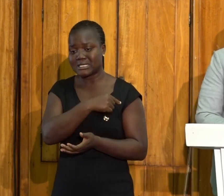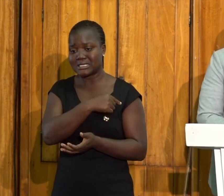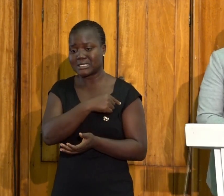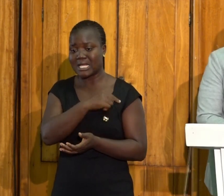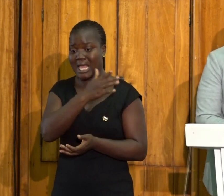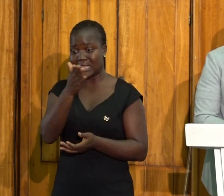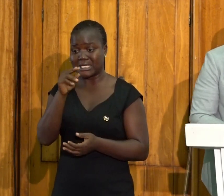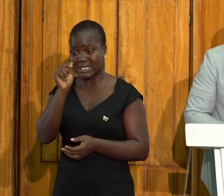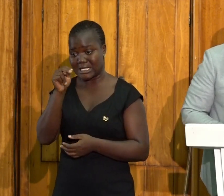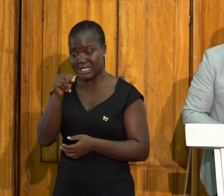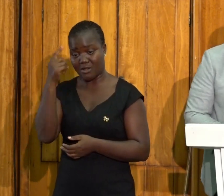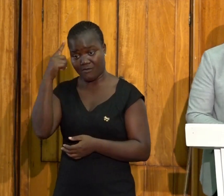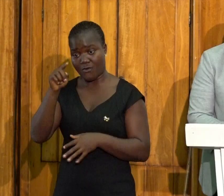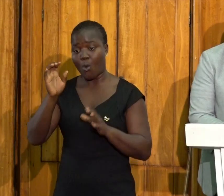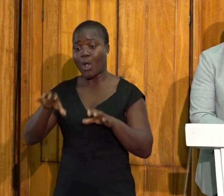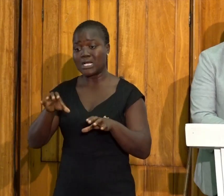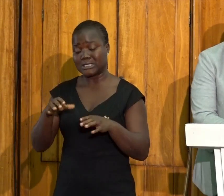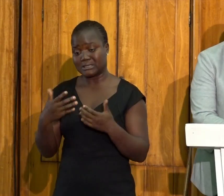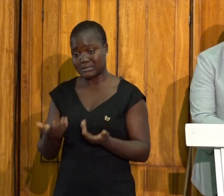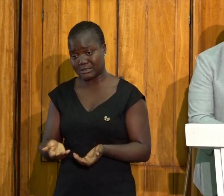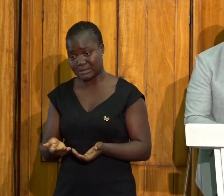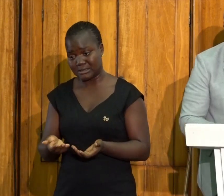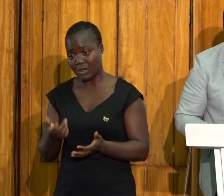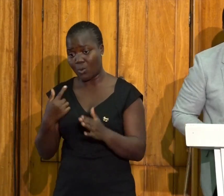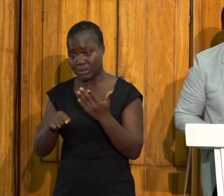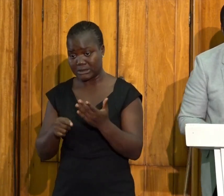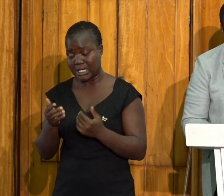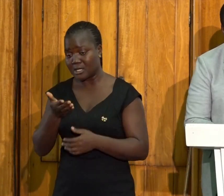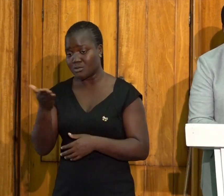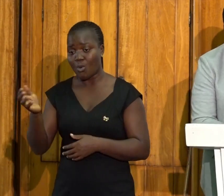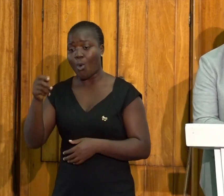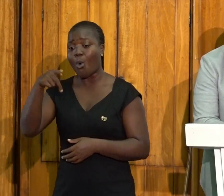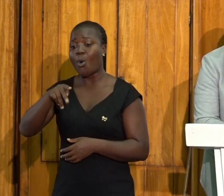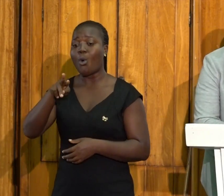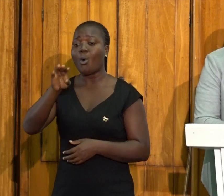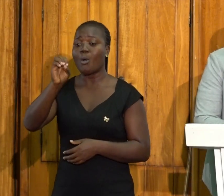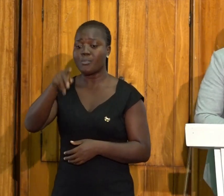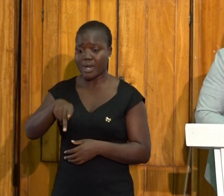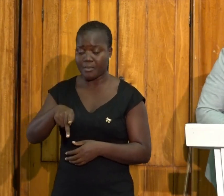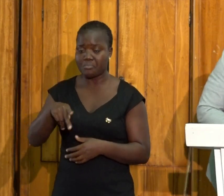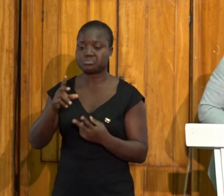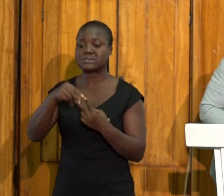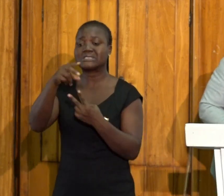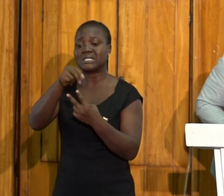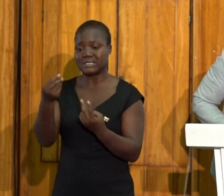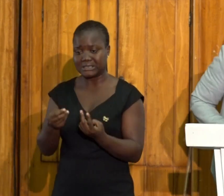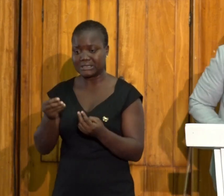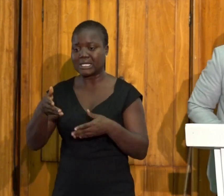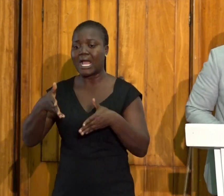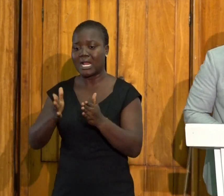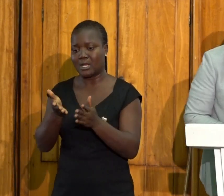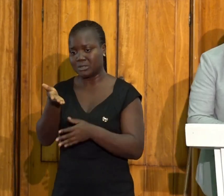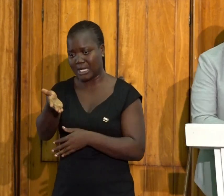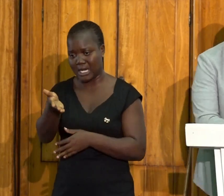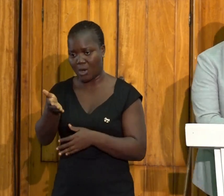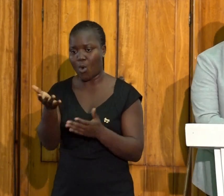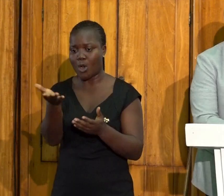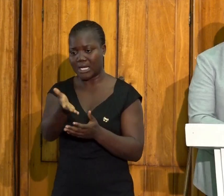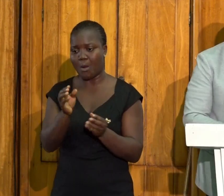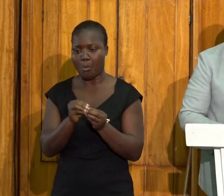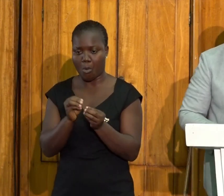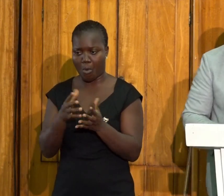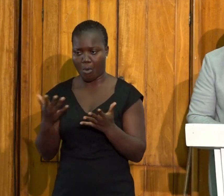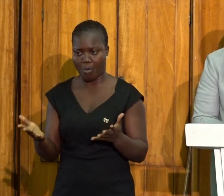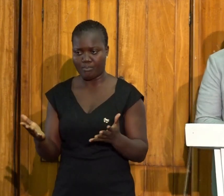to ensure access and expand choice as more PrEP options become available to reduce vertical transmission. With new